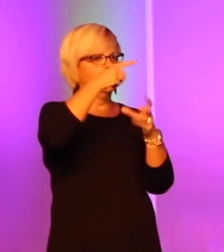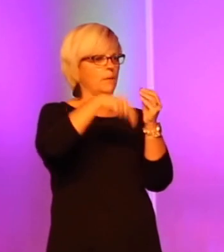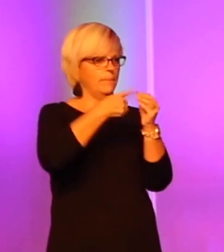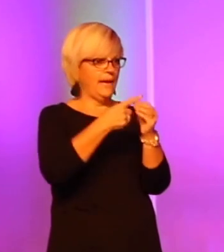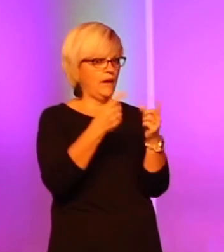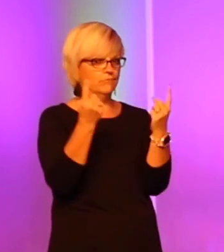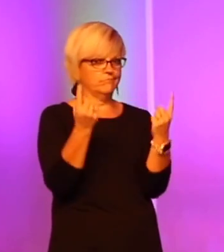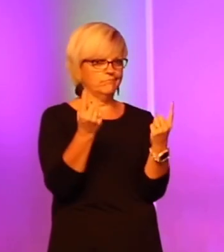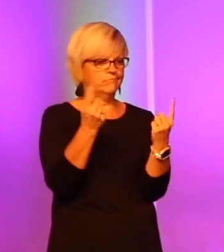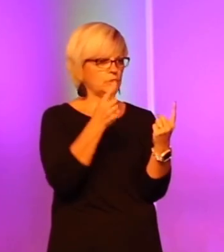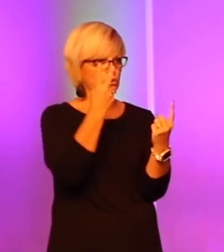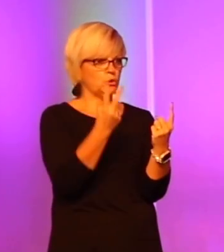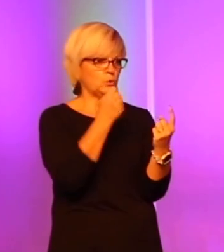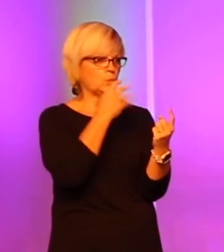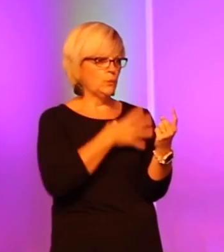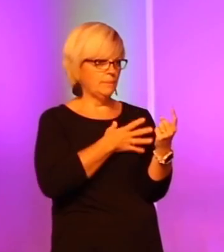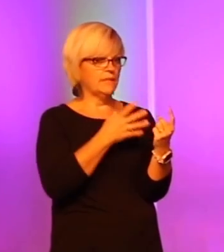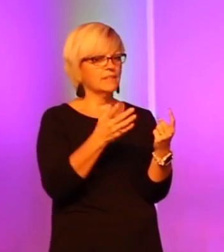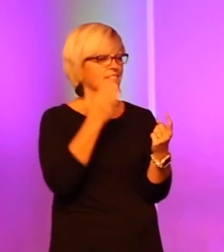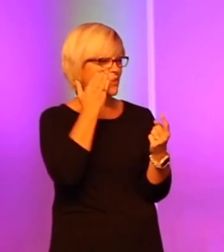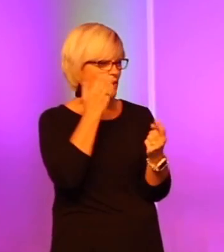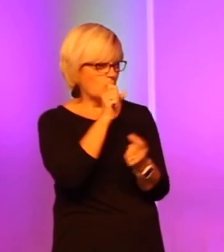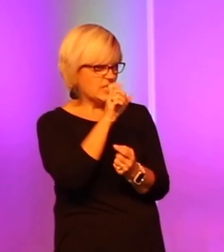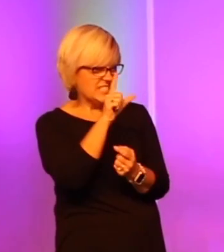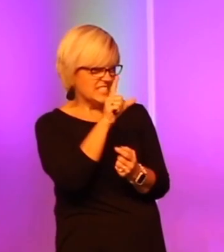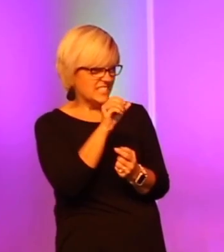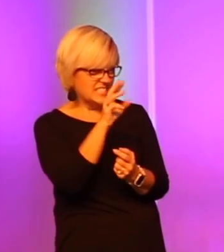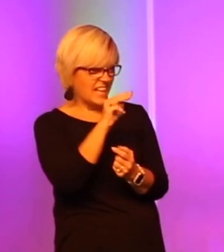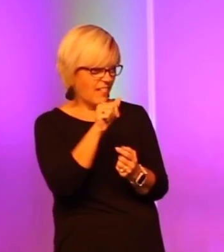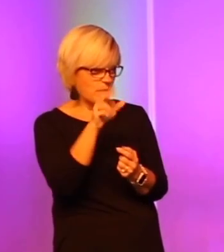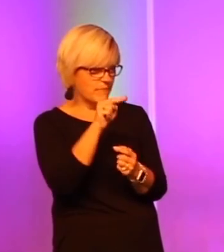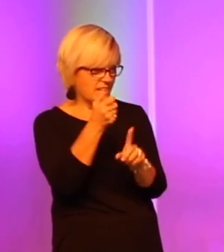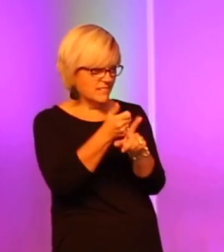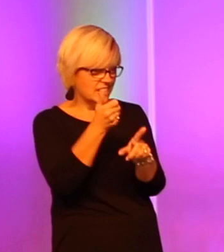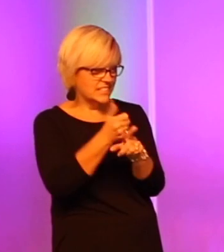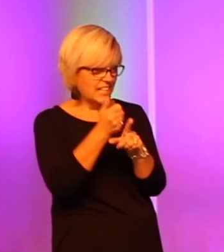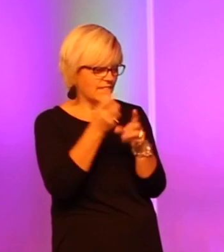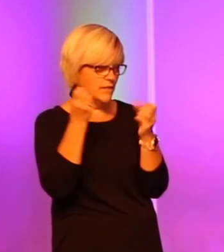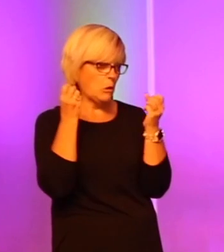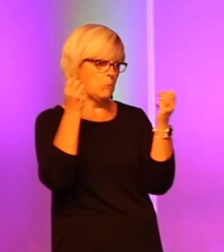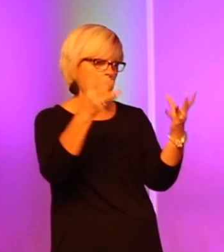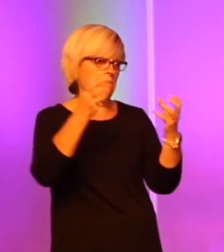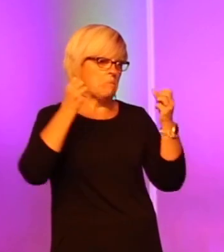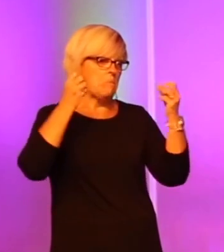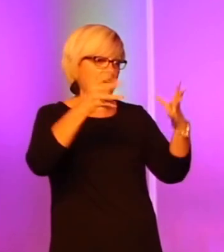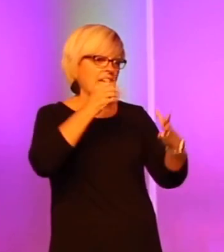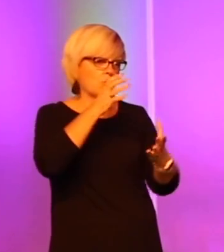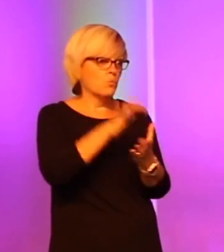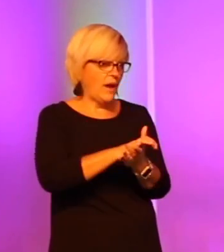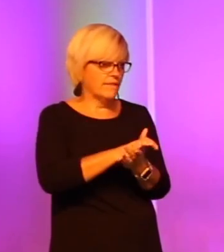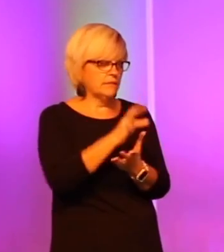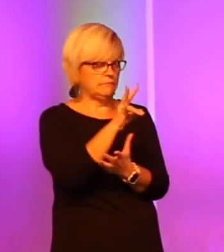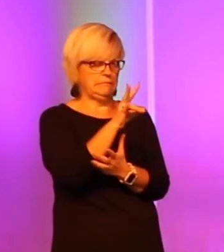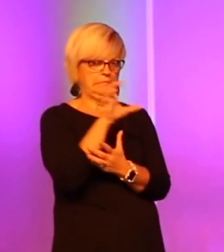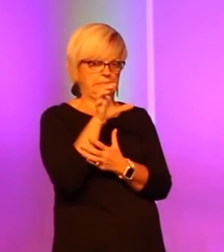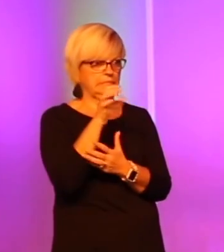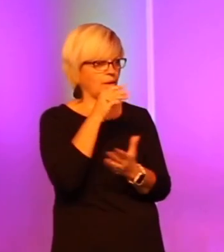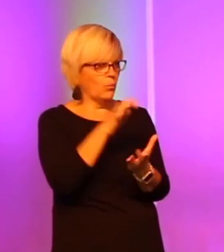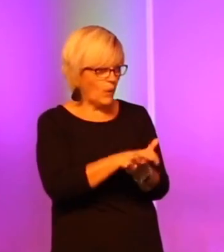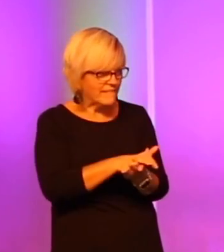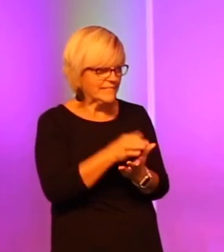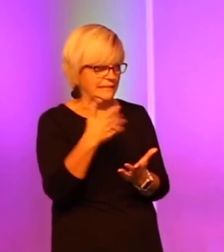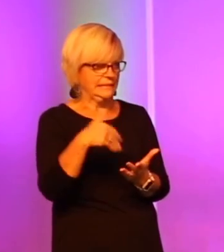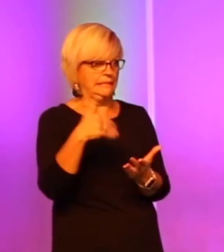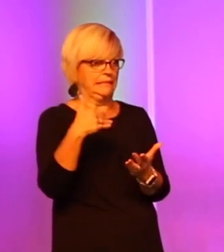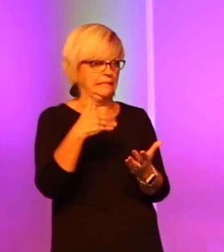allegory. He's known for having hundreds of wives. So he's thinking about women a lot, apparently. And so it makes sense that Solomon would